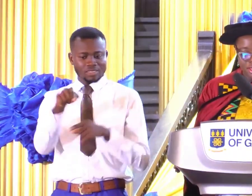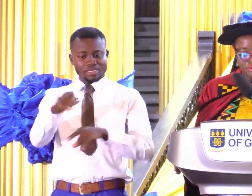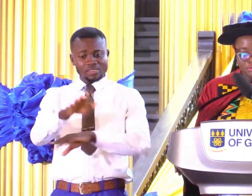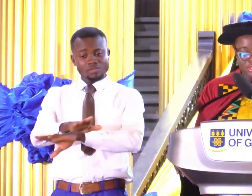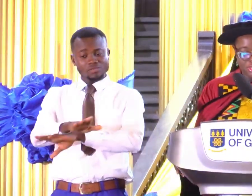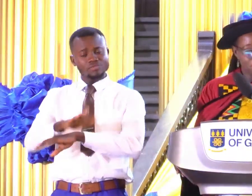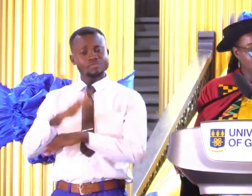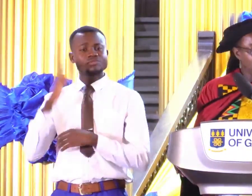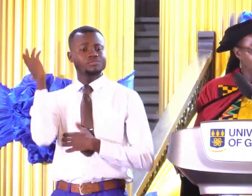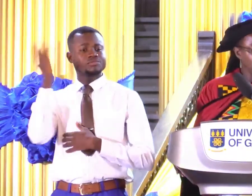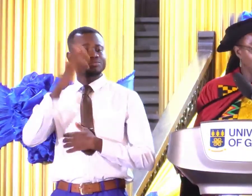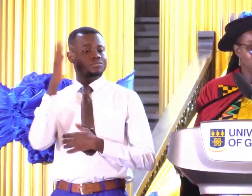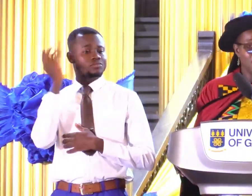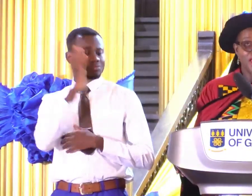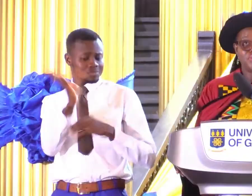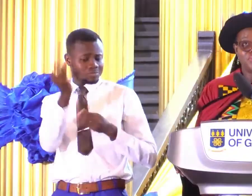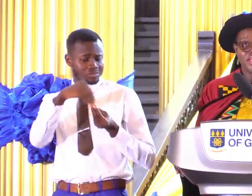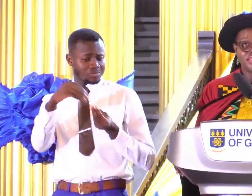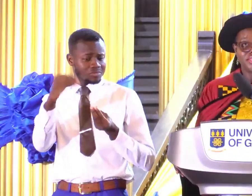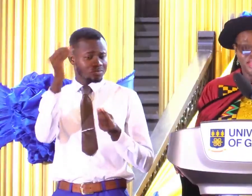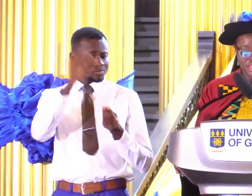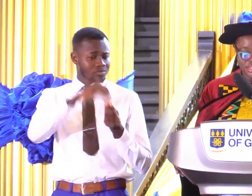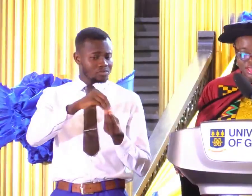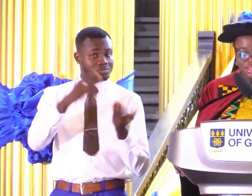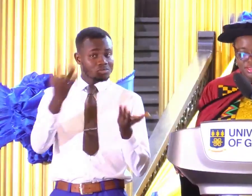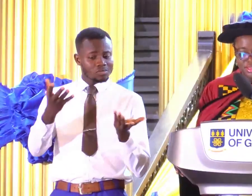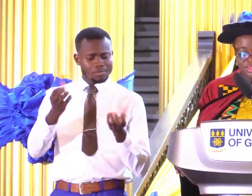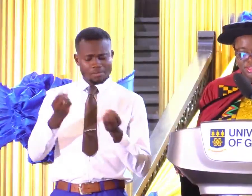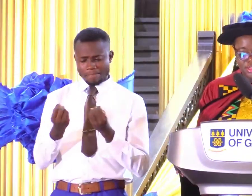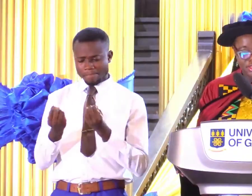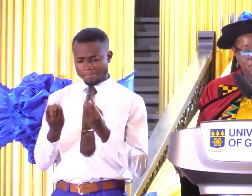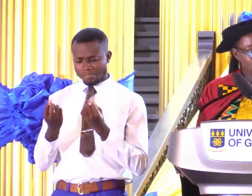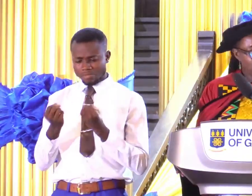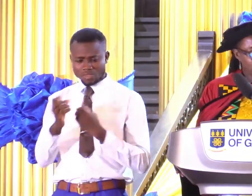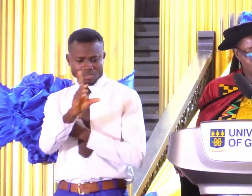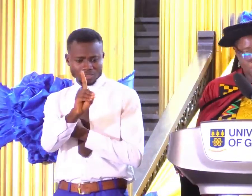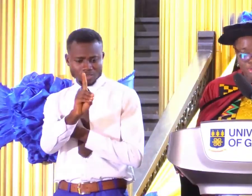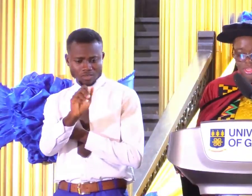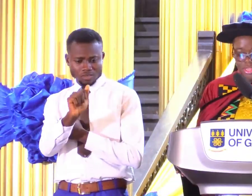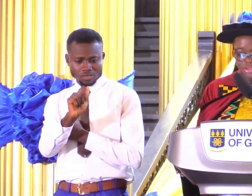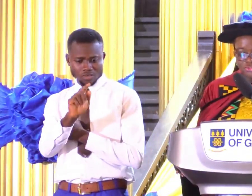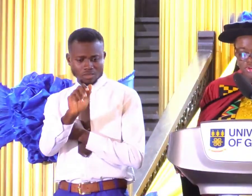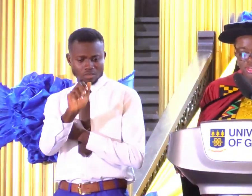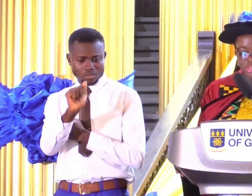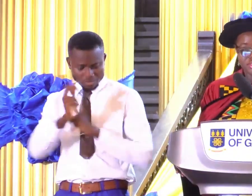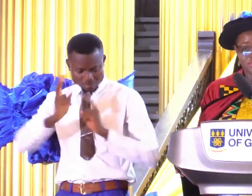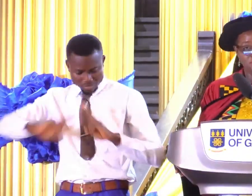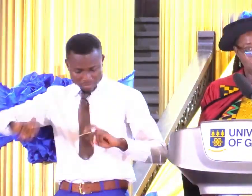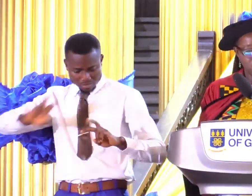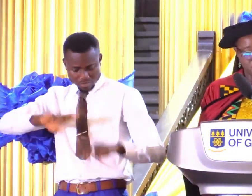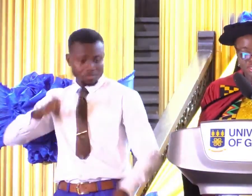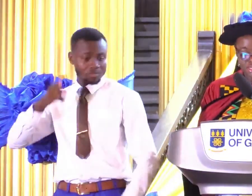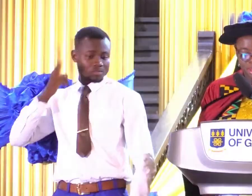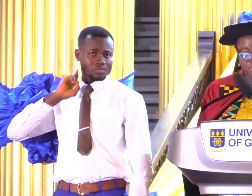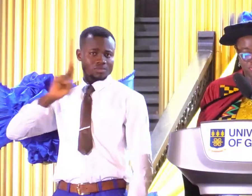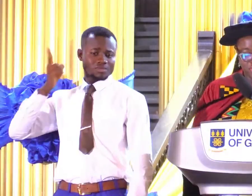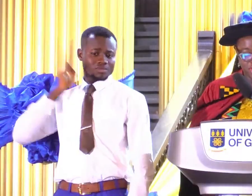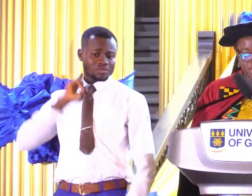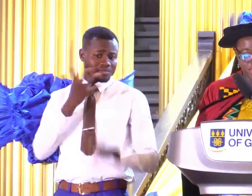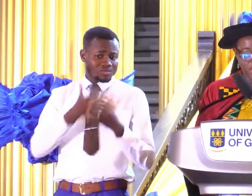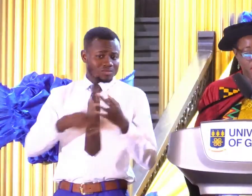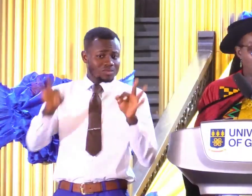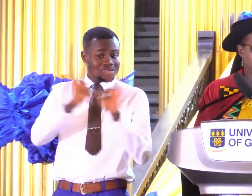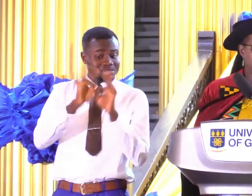lecture was infused with adequate data, contextual history, sufficient